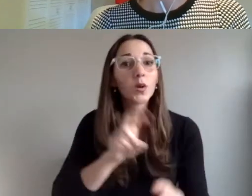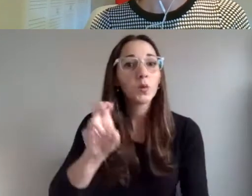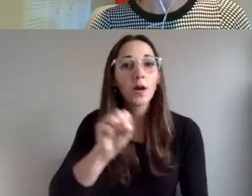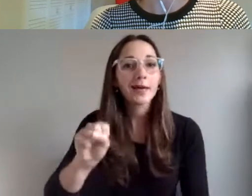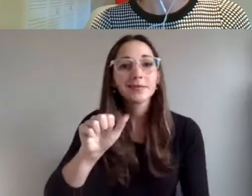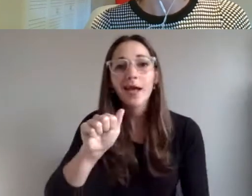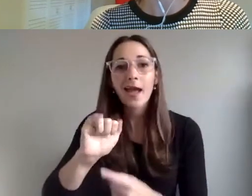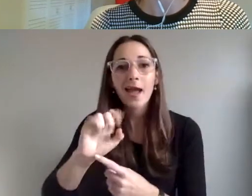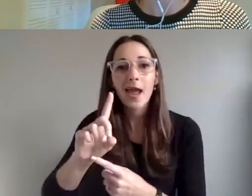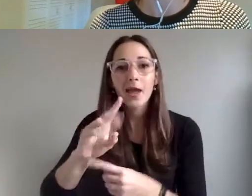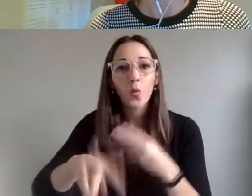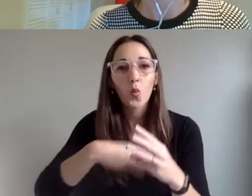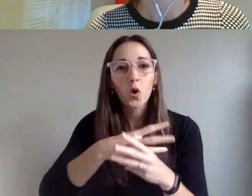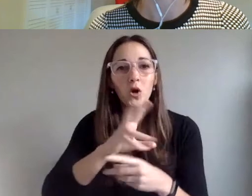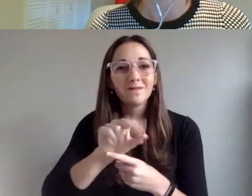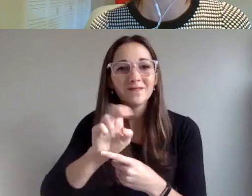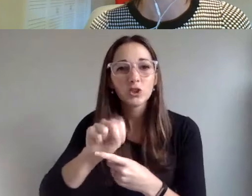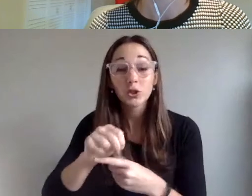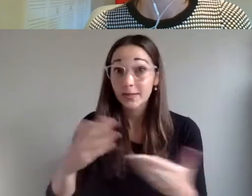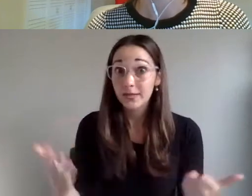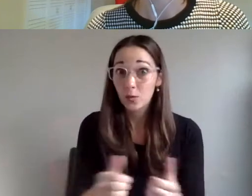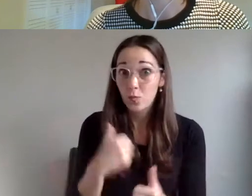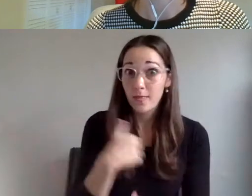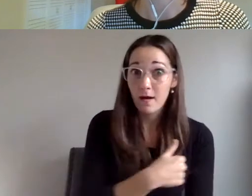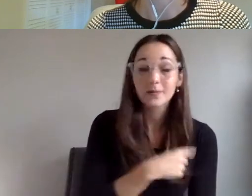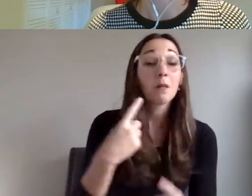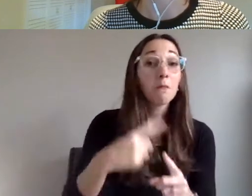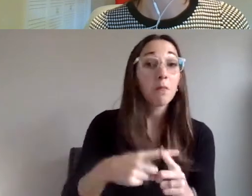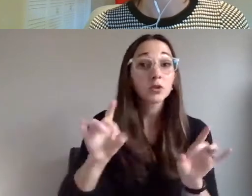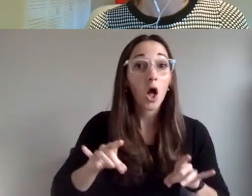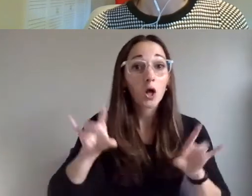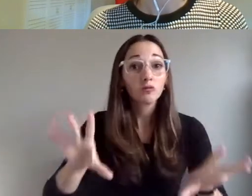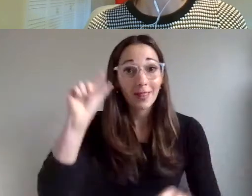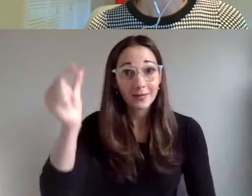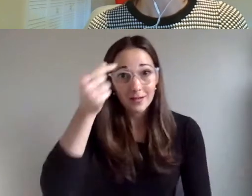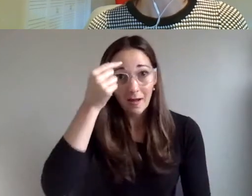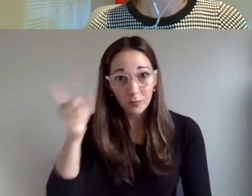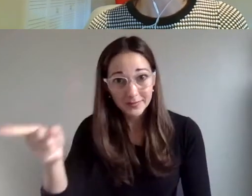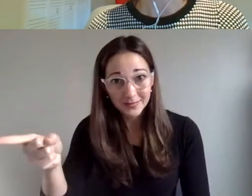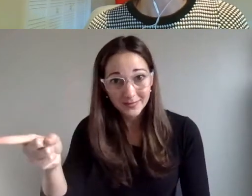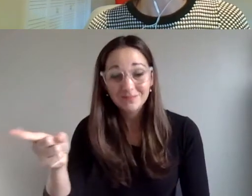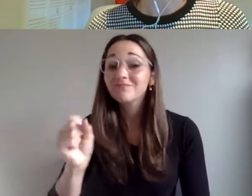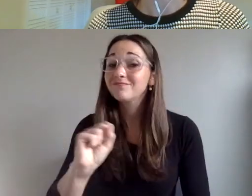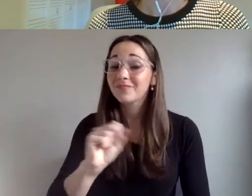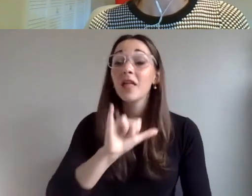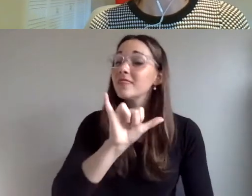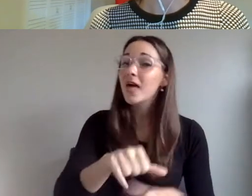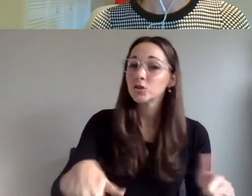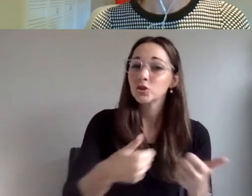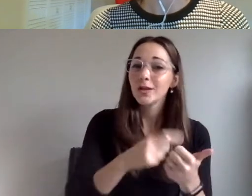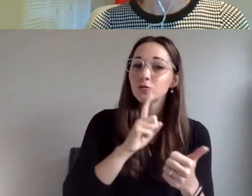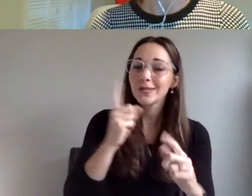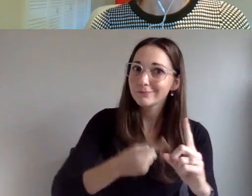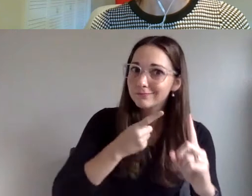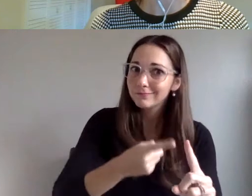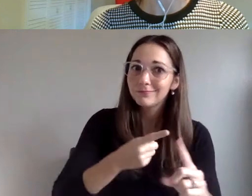who we have here with us today, and the Australian government. And this challenge seeks to promote